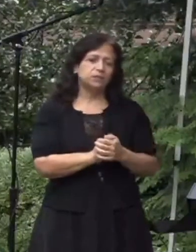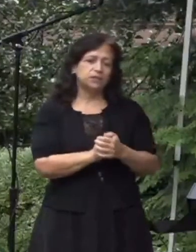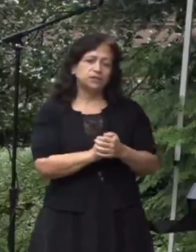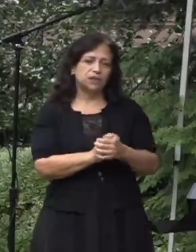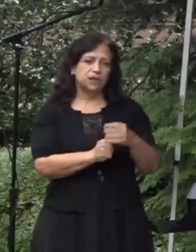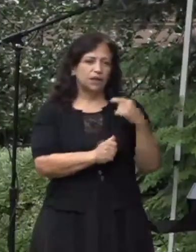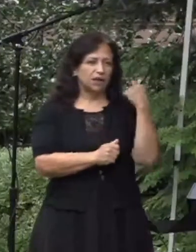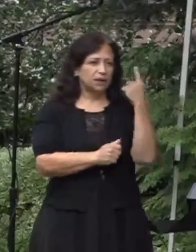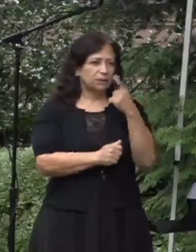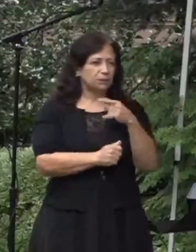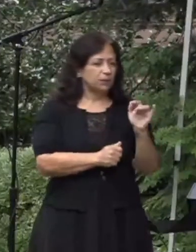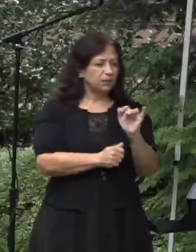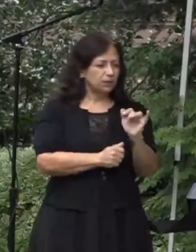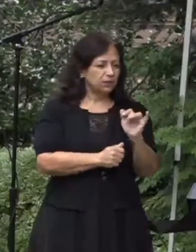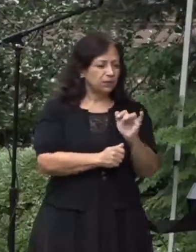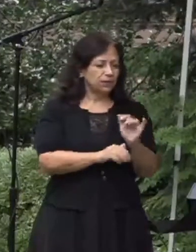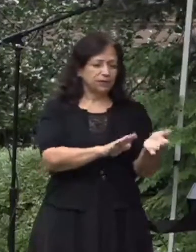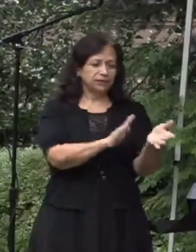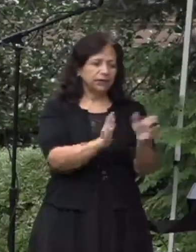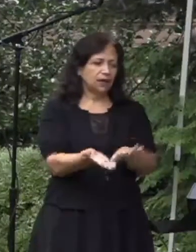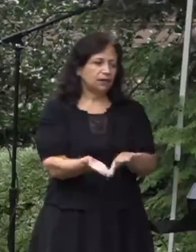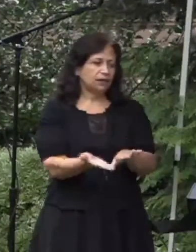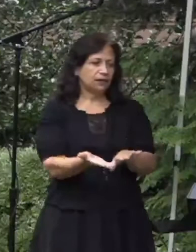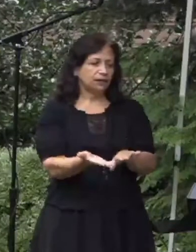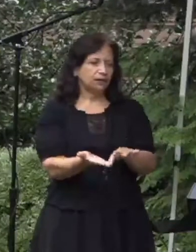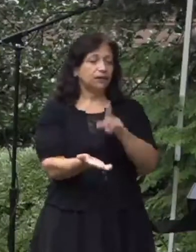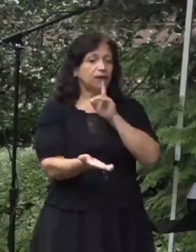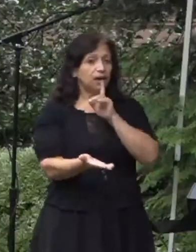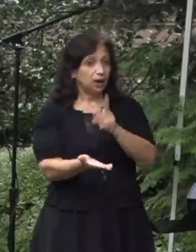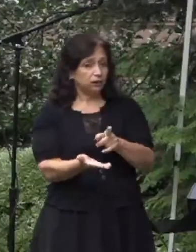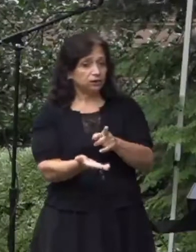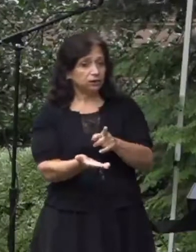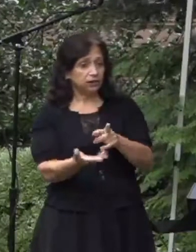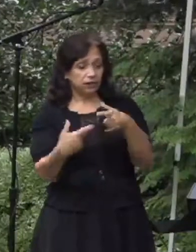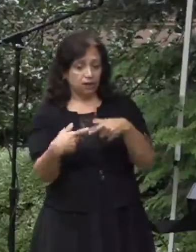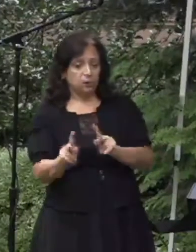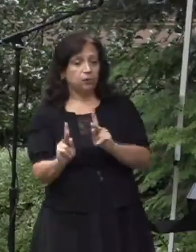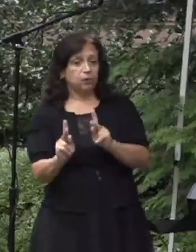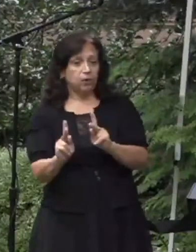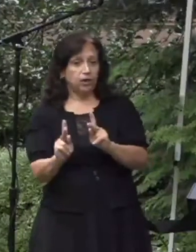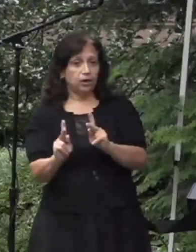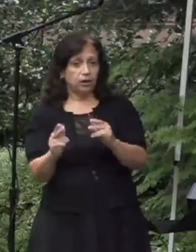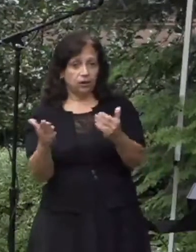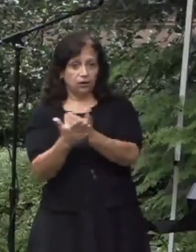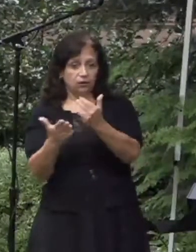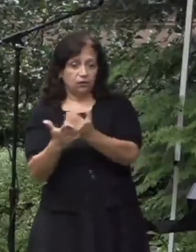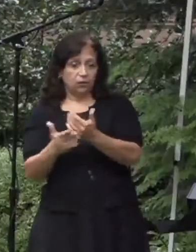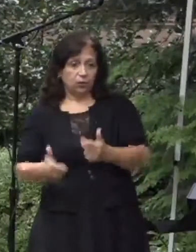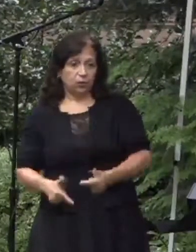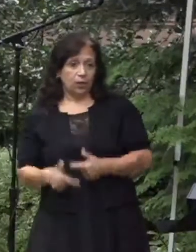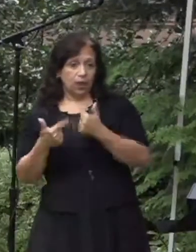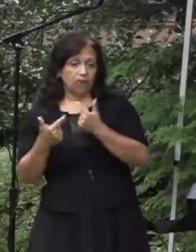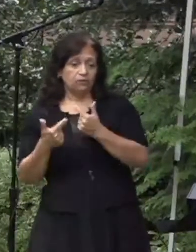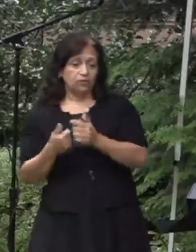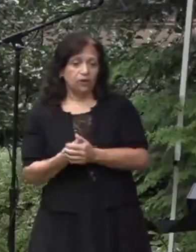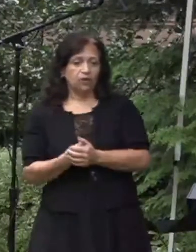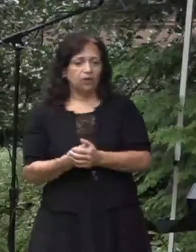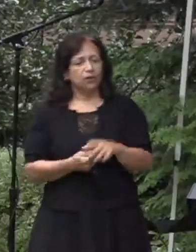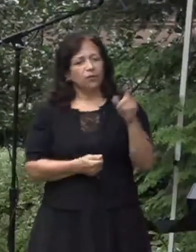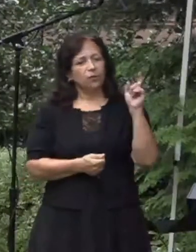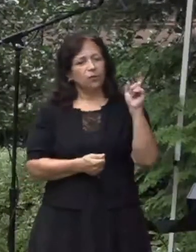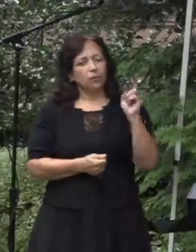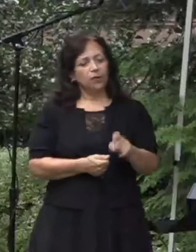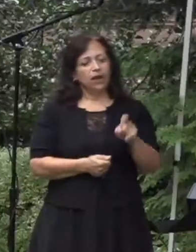what may seem like death is actually an opportunity for new life. That we have